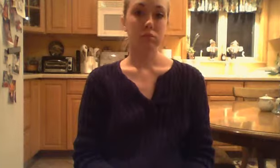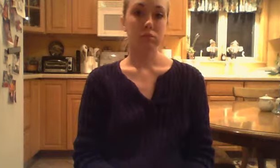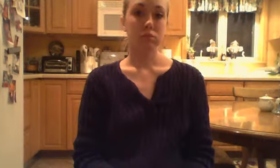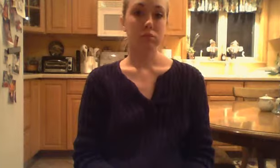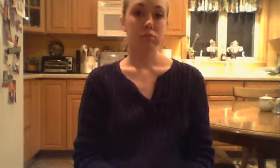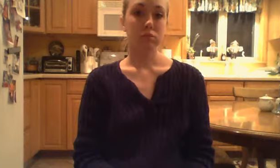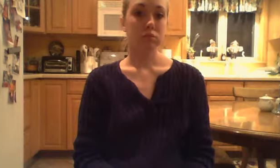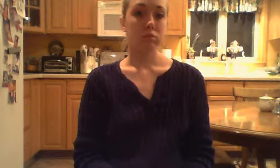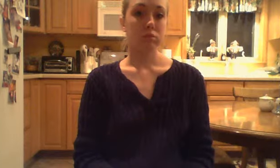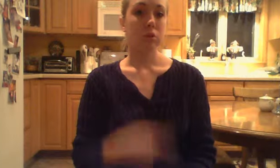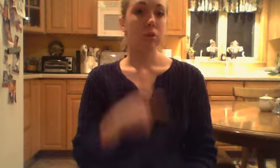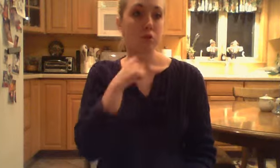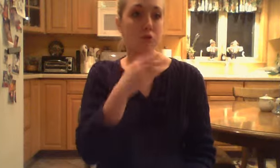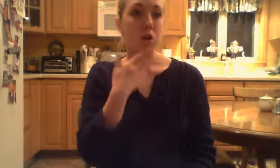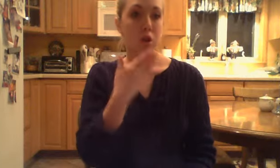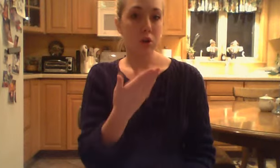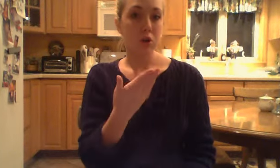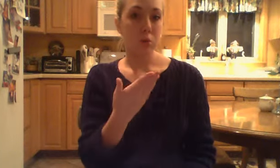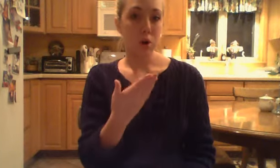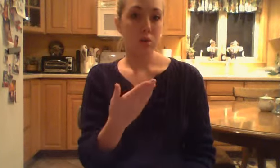There's a really good one here.